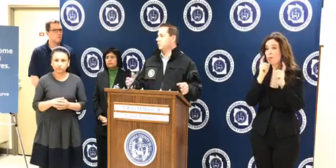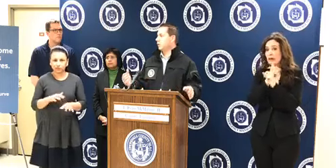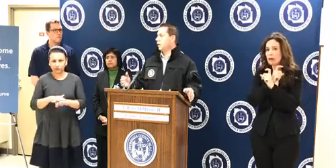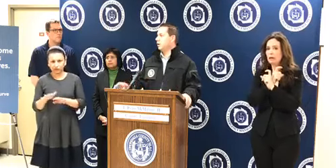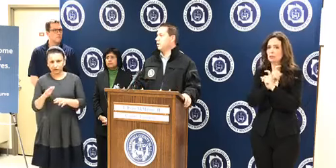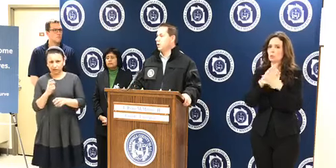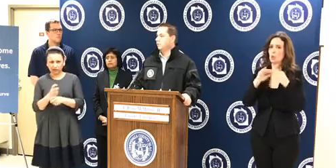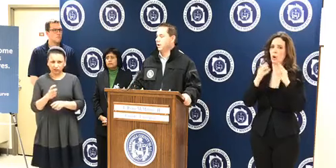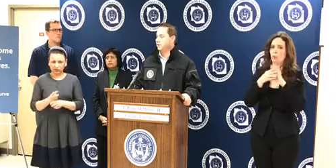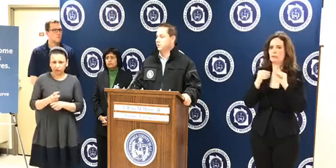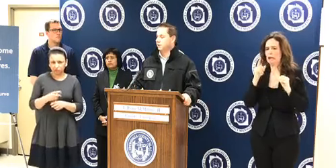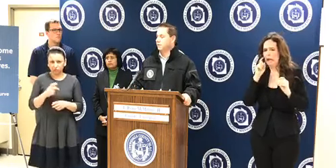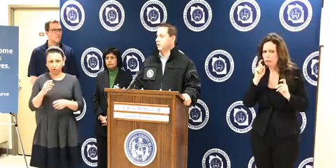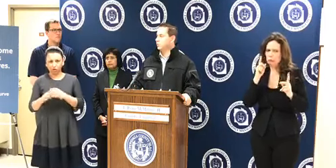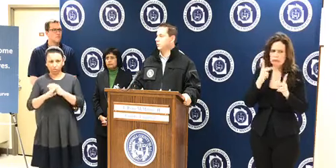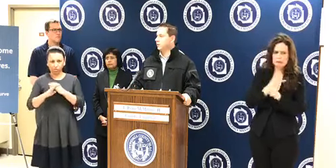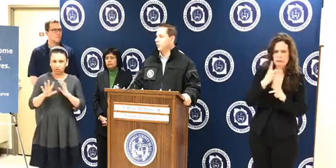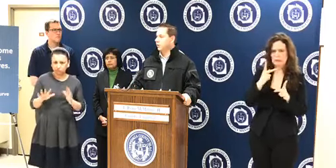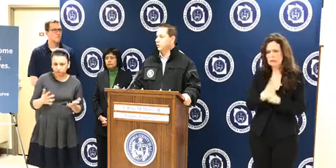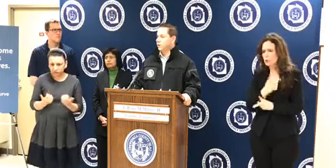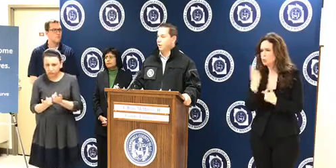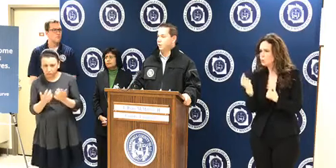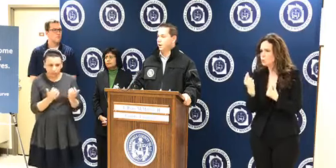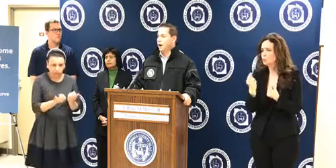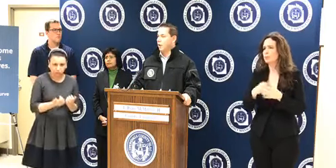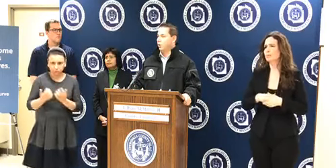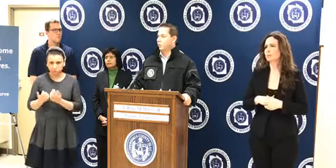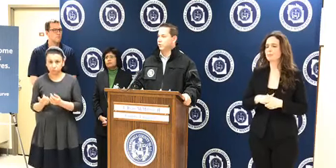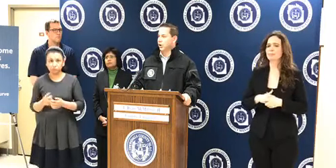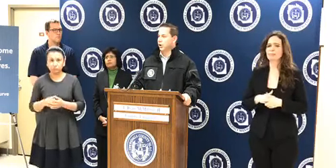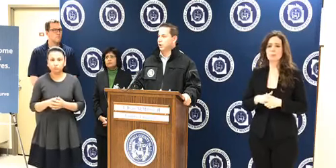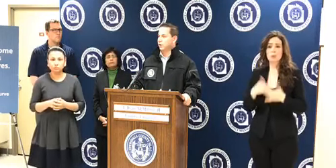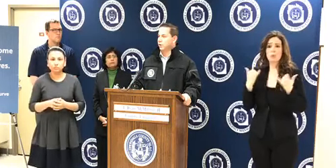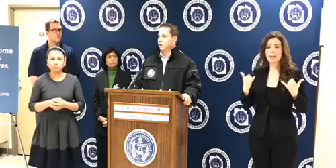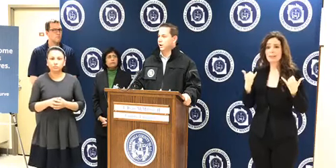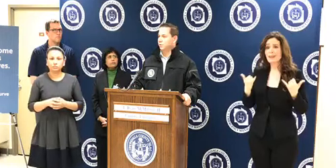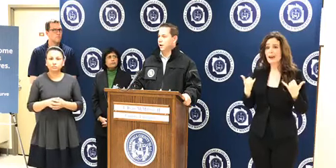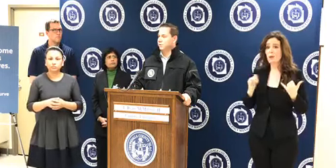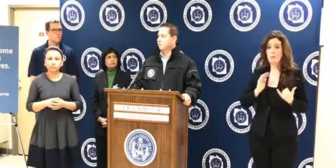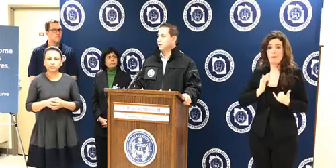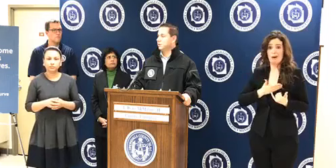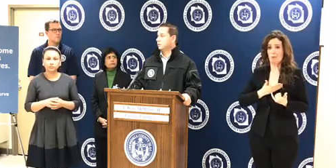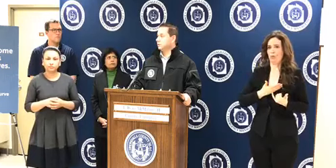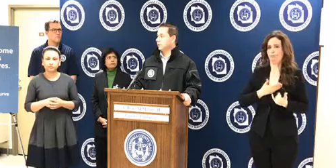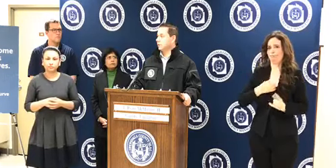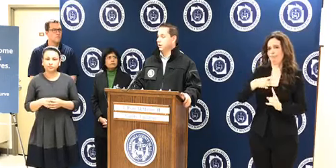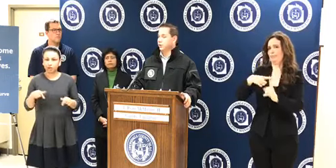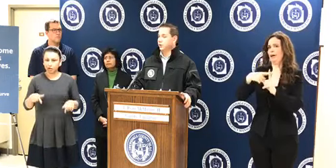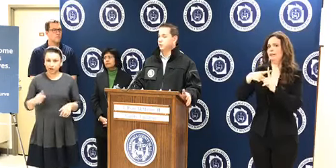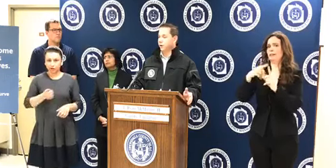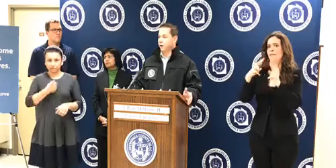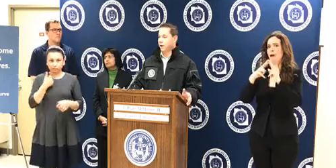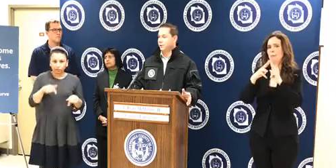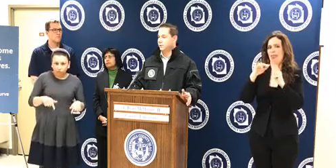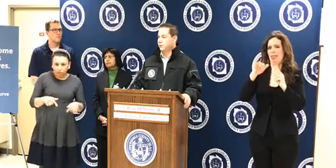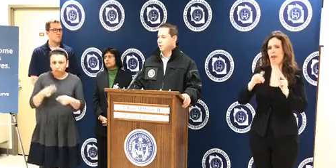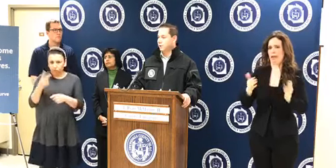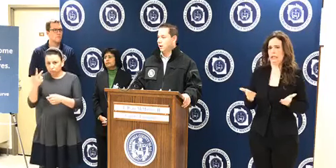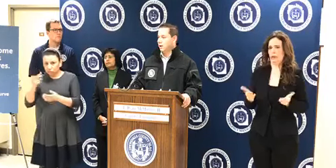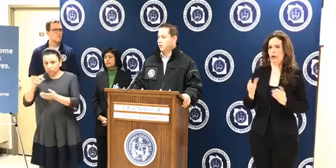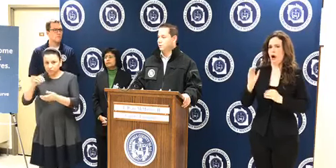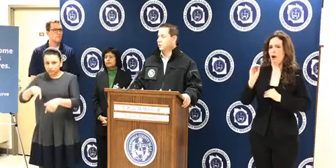a puzzle for our investigators to put together. I think right now with our positive case that we have in our community right now